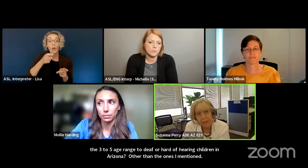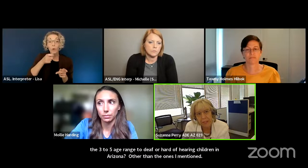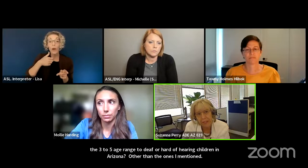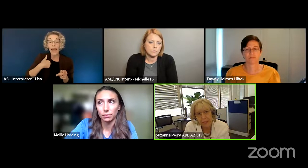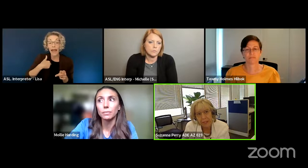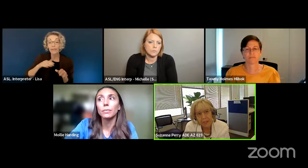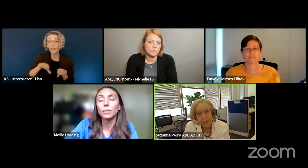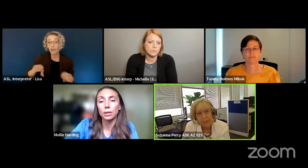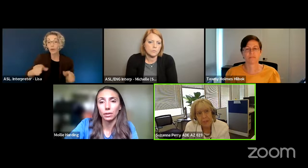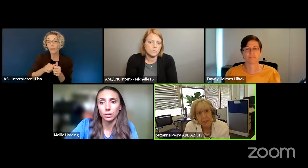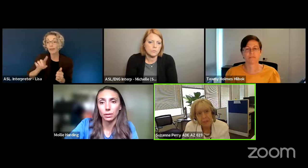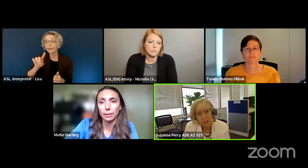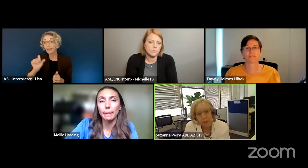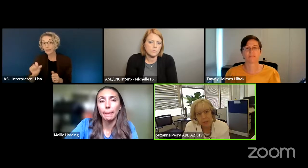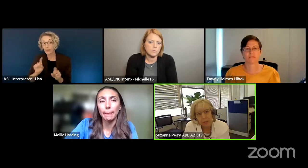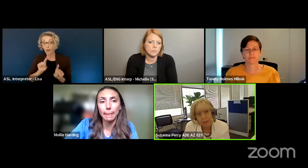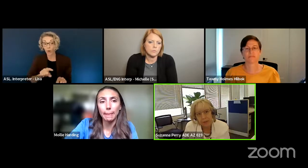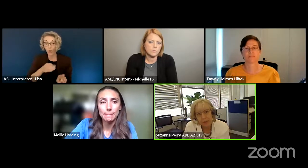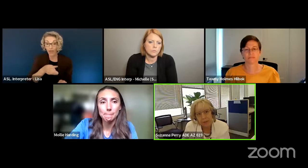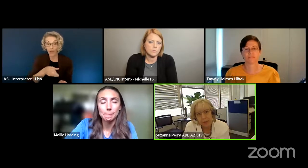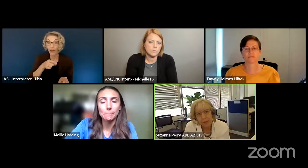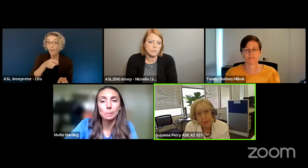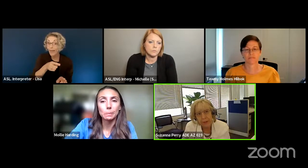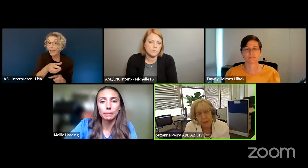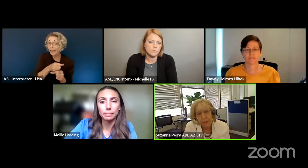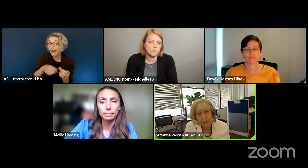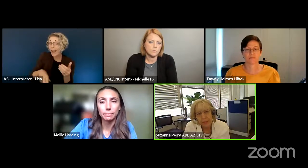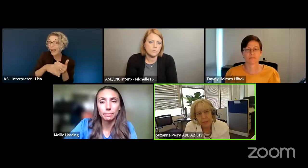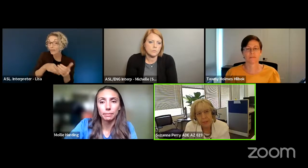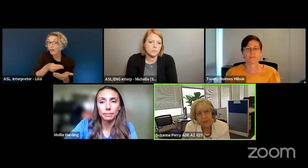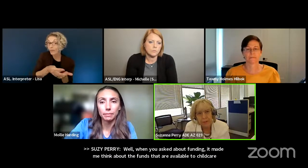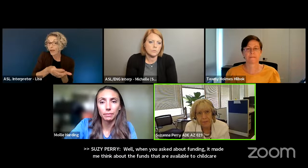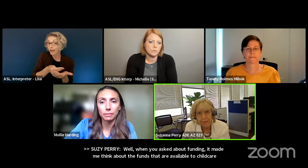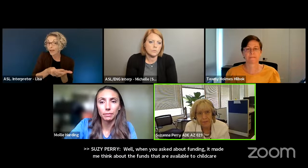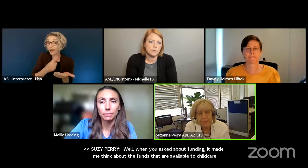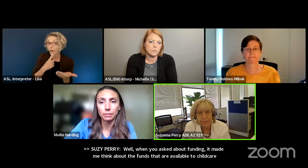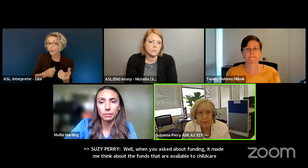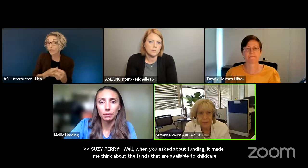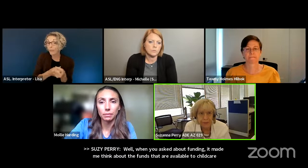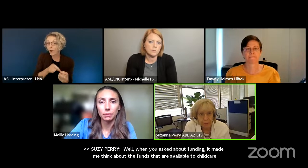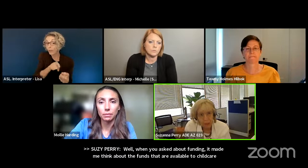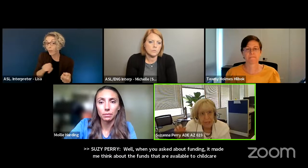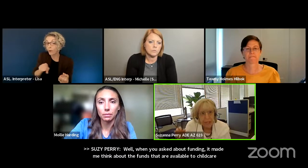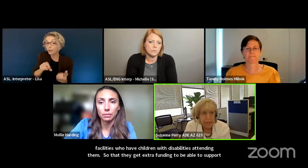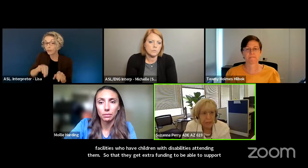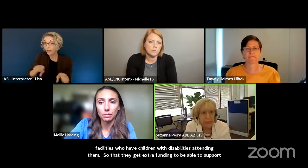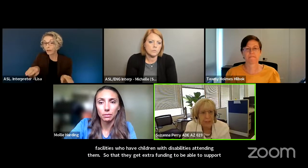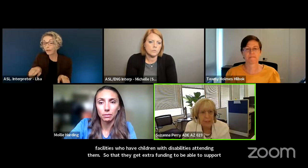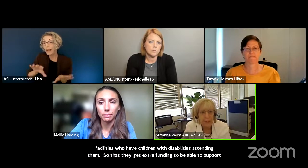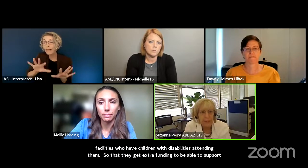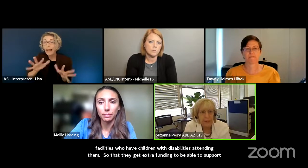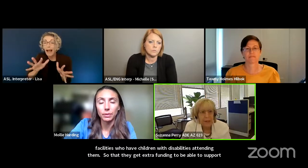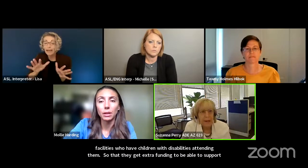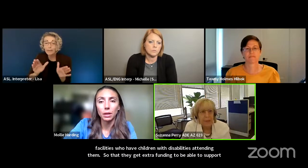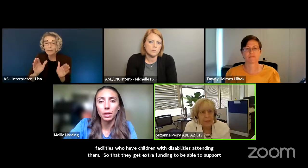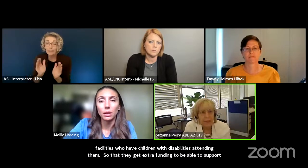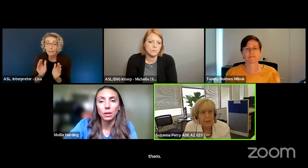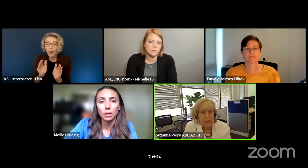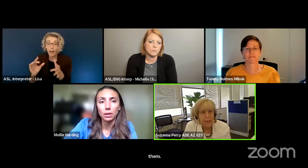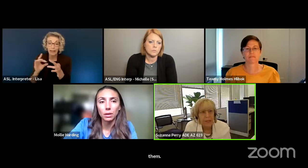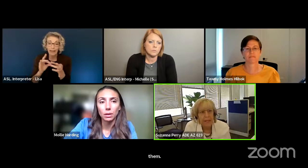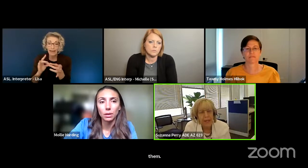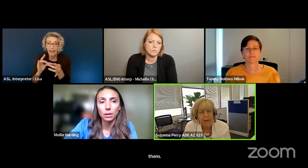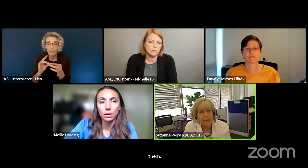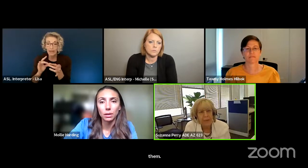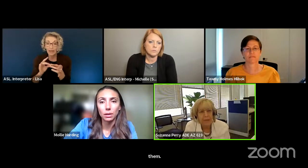extra funding to be able to support them. So it's sort of a small connection. And I was just